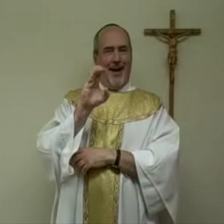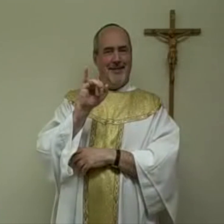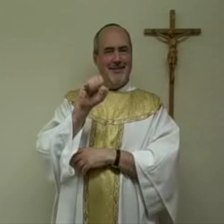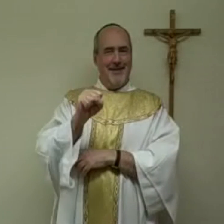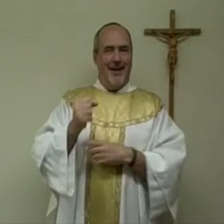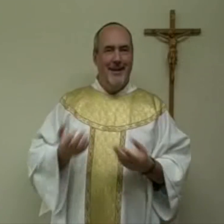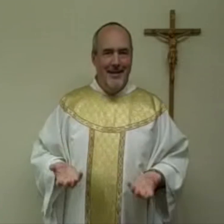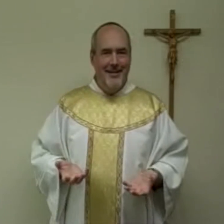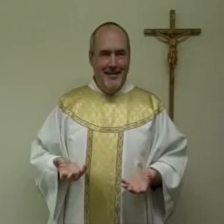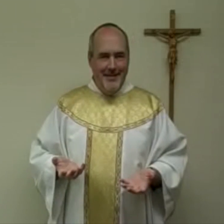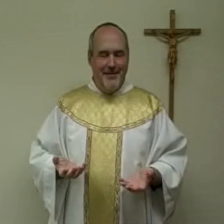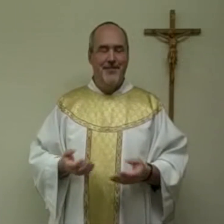Pope Francis.